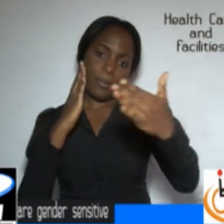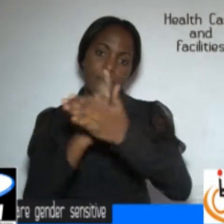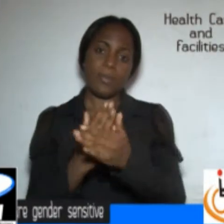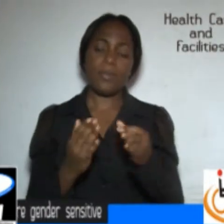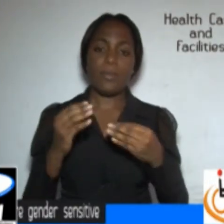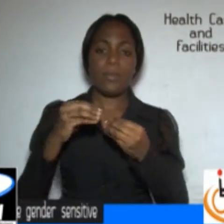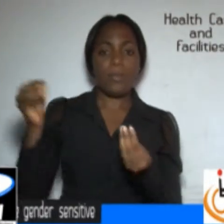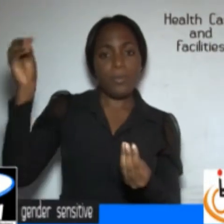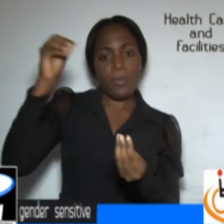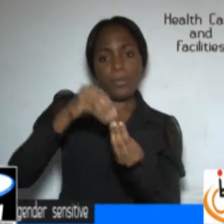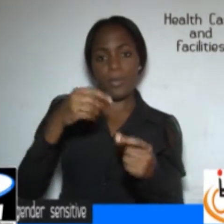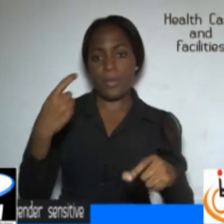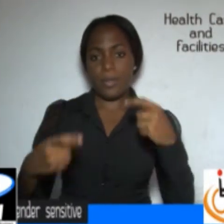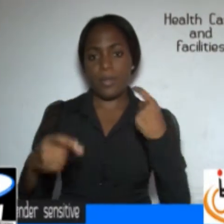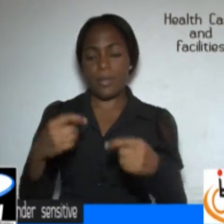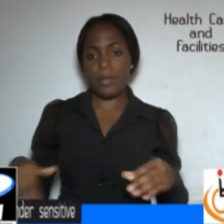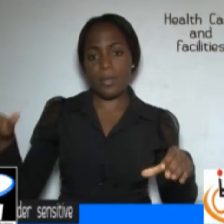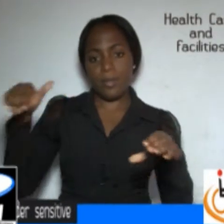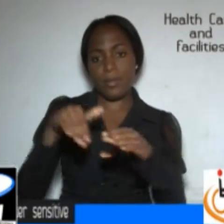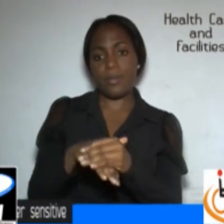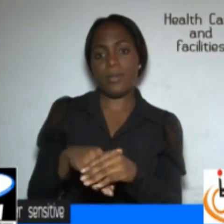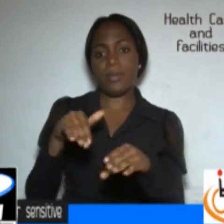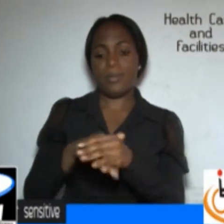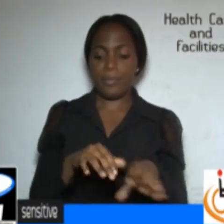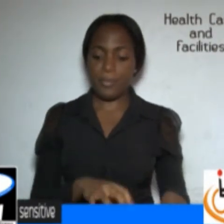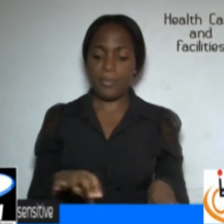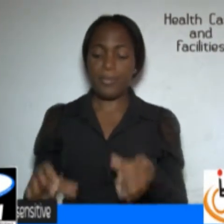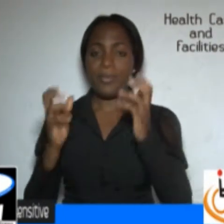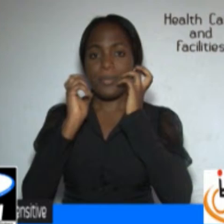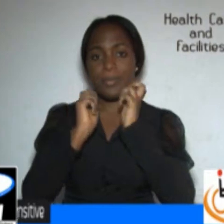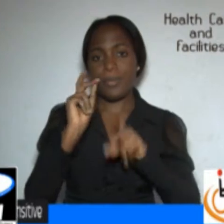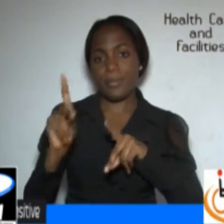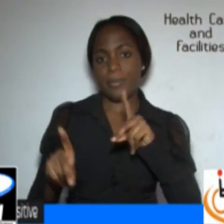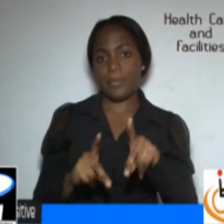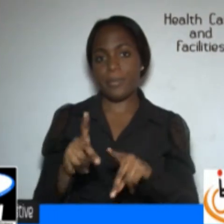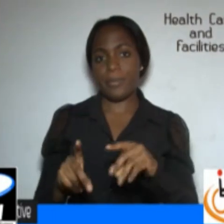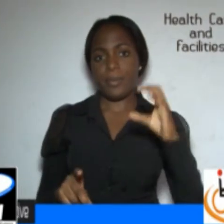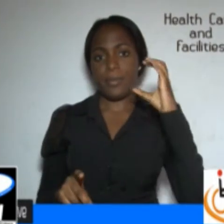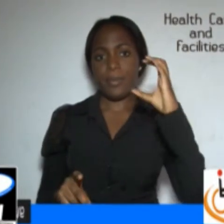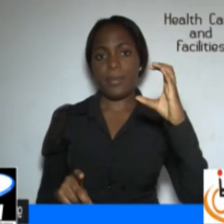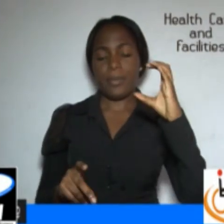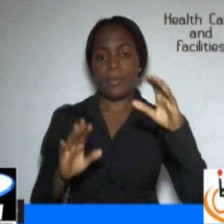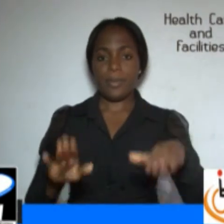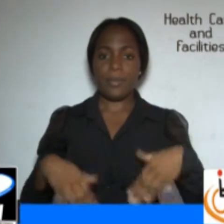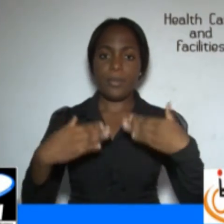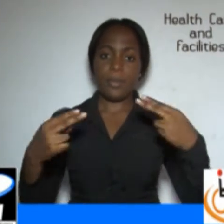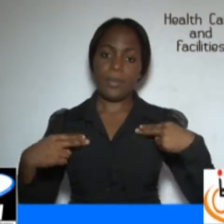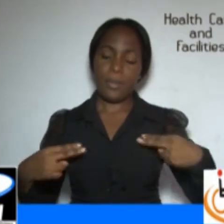among children and older persons. C. Provide health services as close as possible